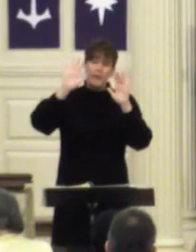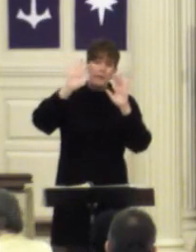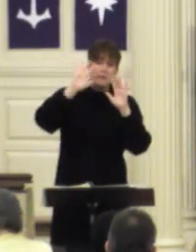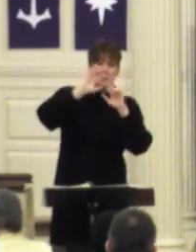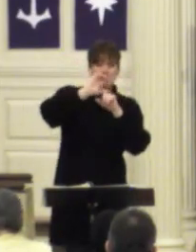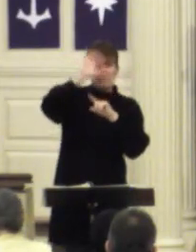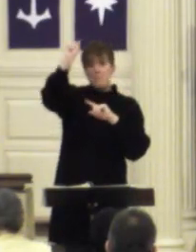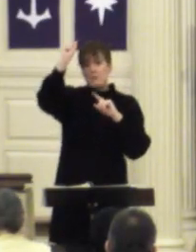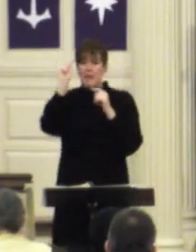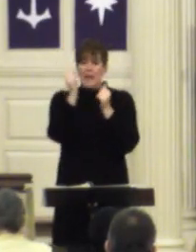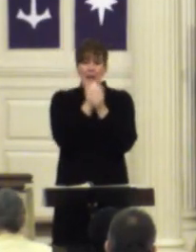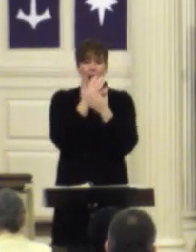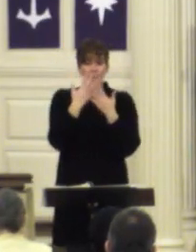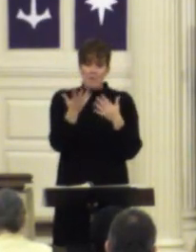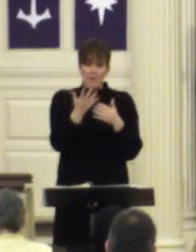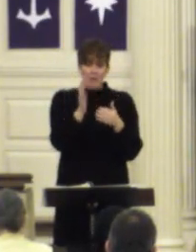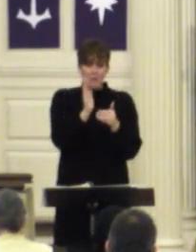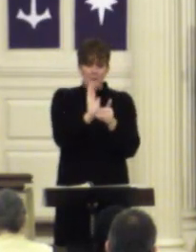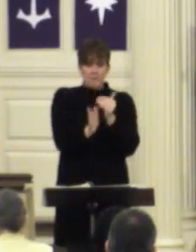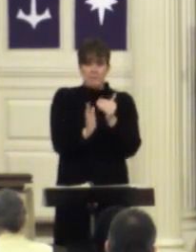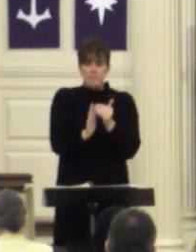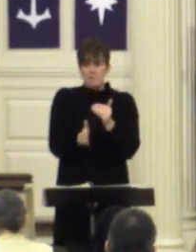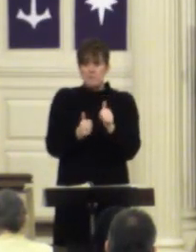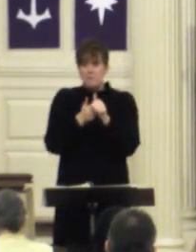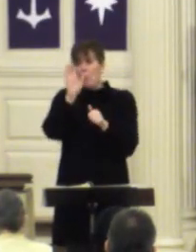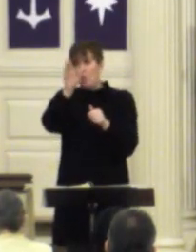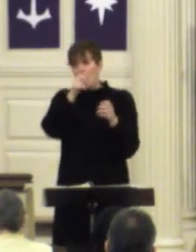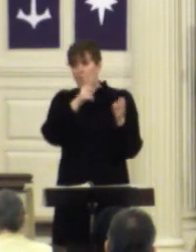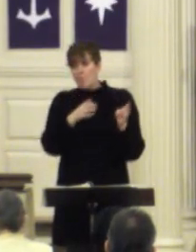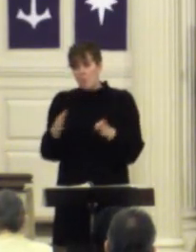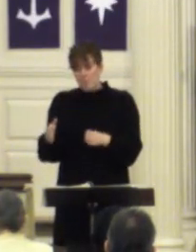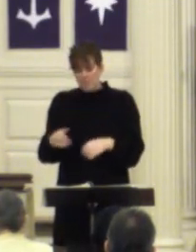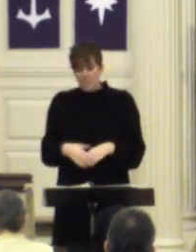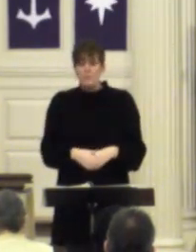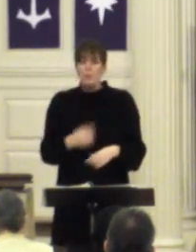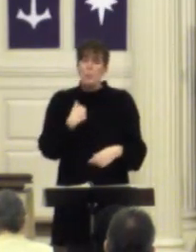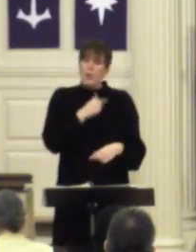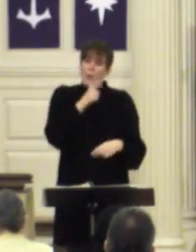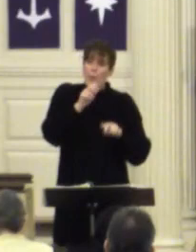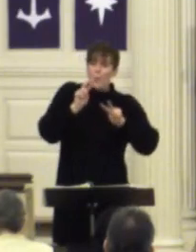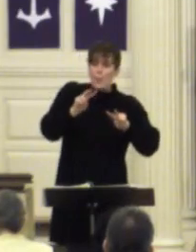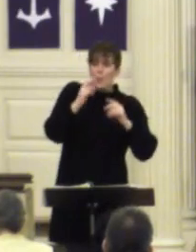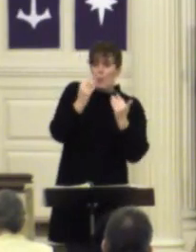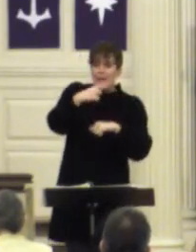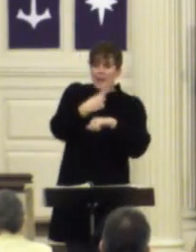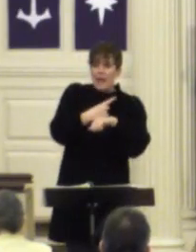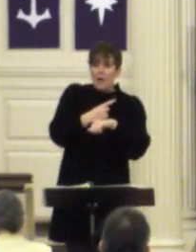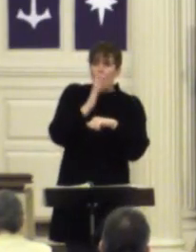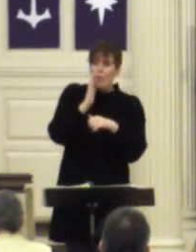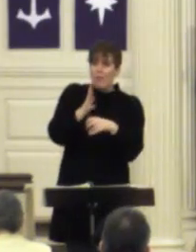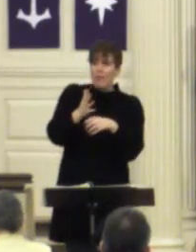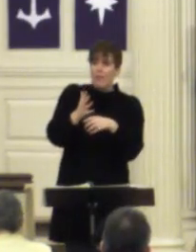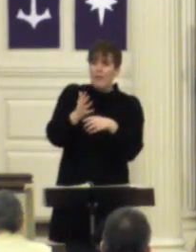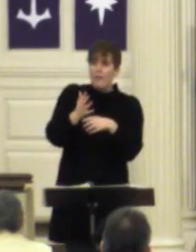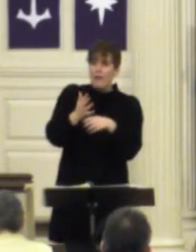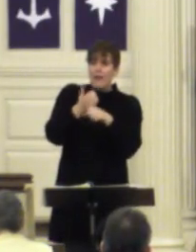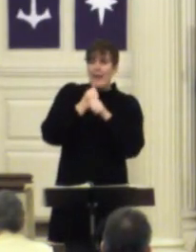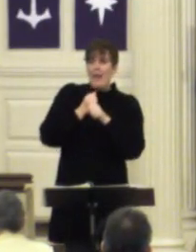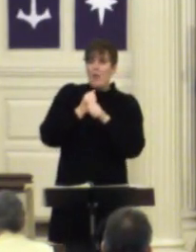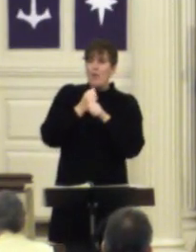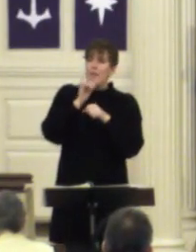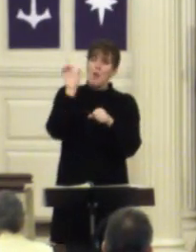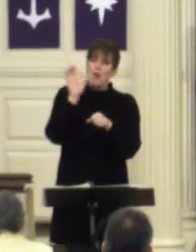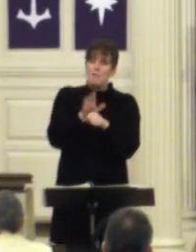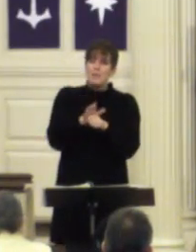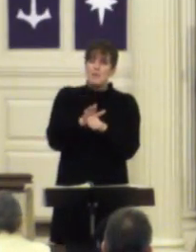made manifest, we who watch for that day may inherit the great promise in which now